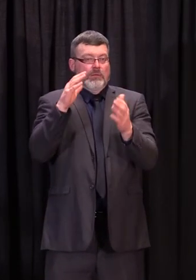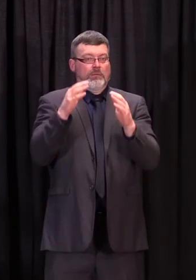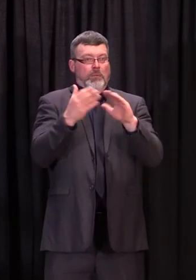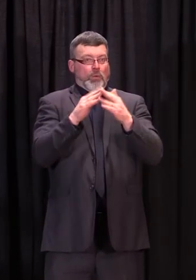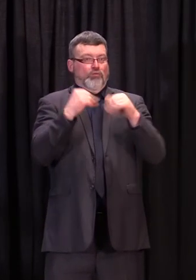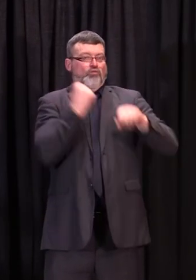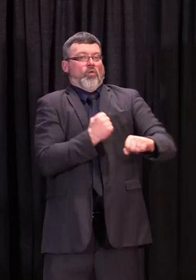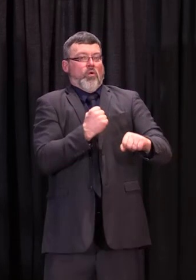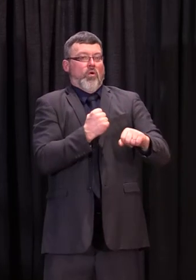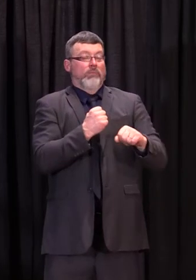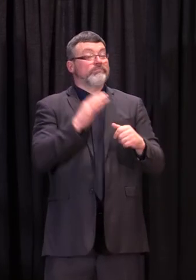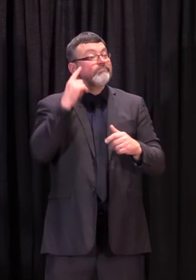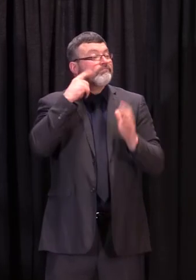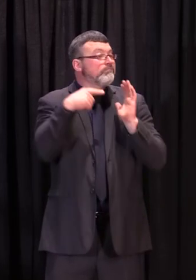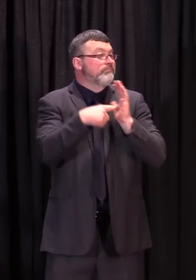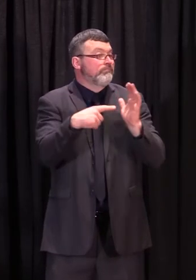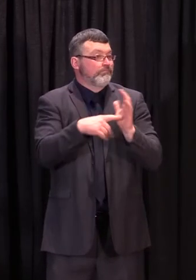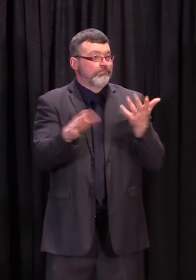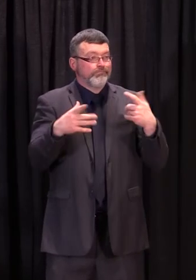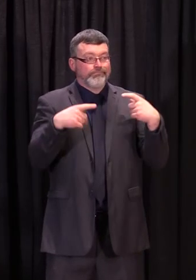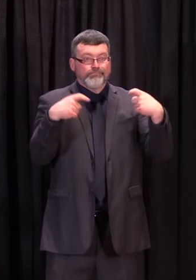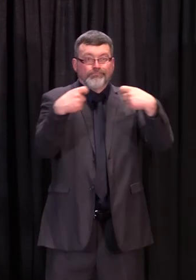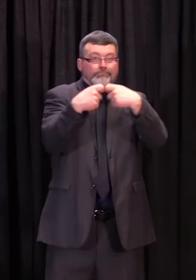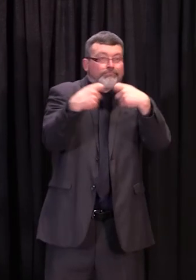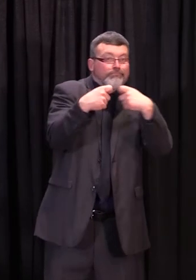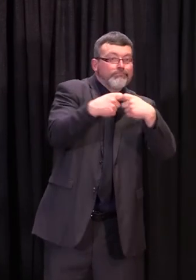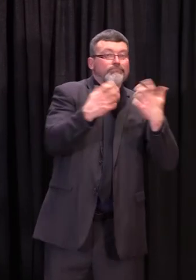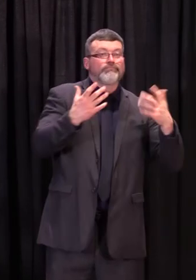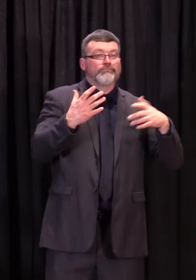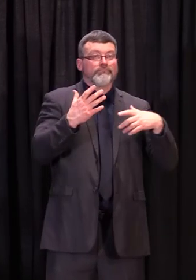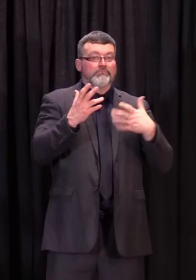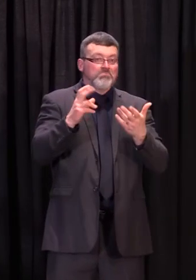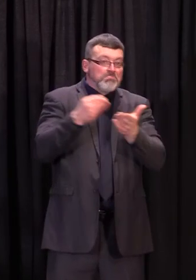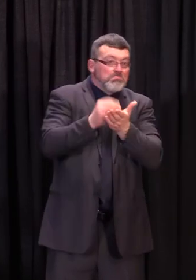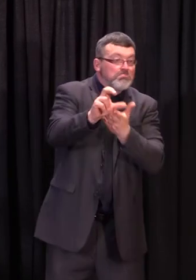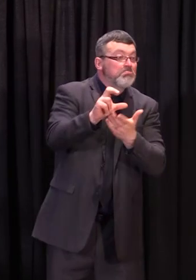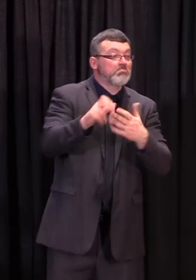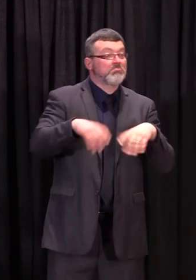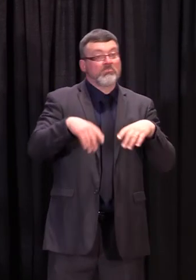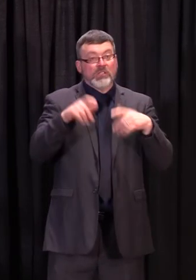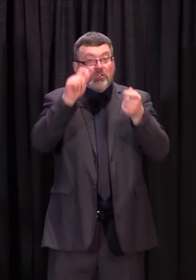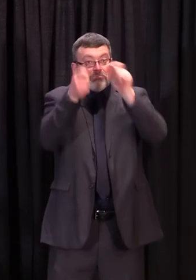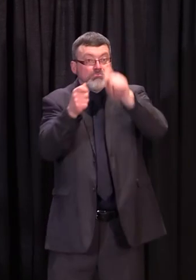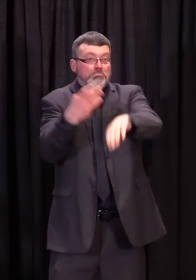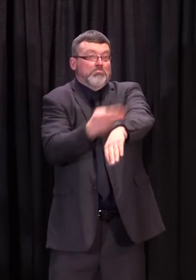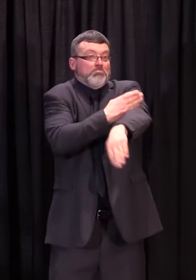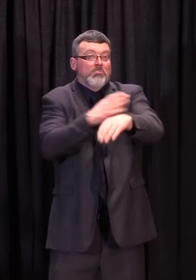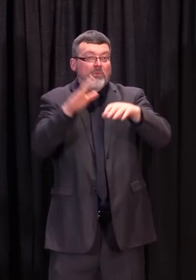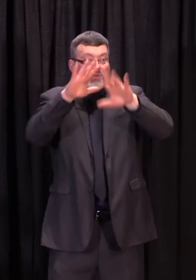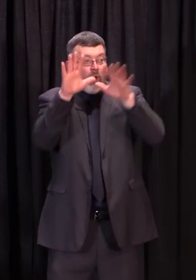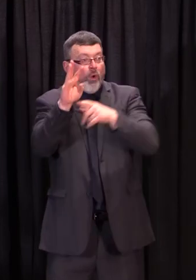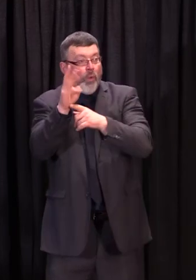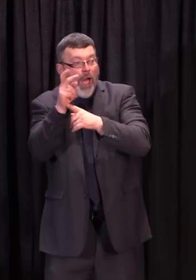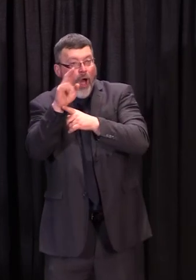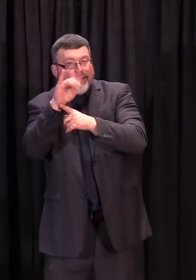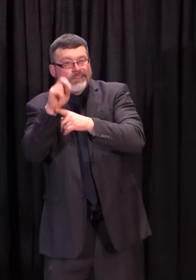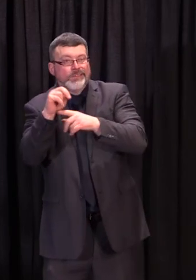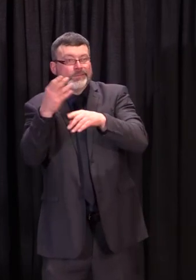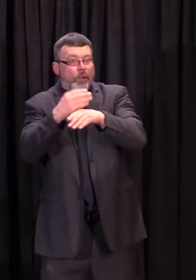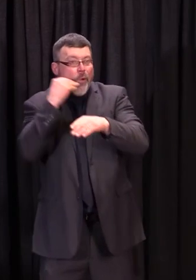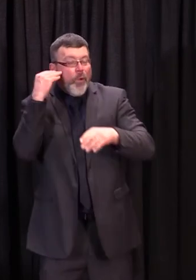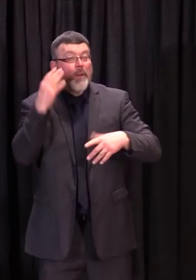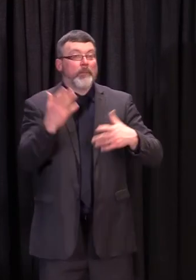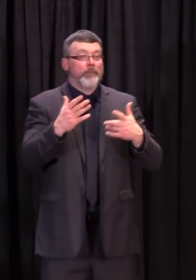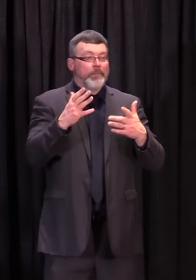incentives, weatherization, hazard mitigation, and system upgrades to ensure we can better manage and store our